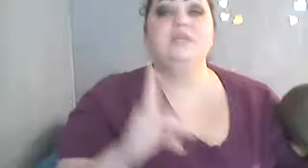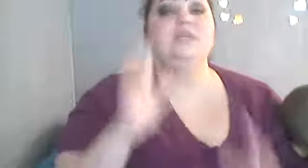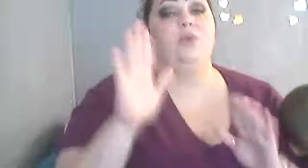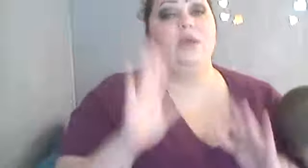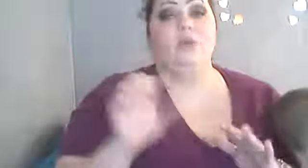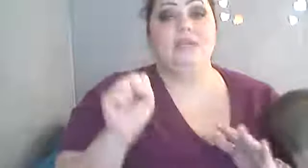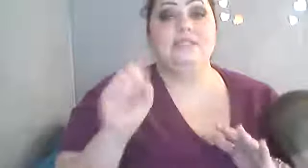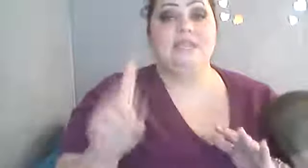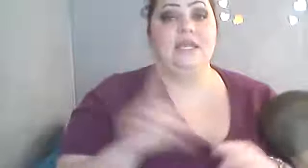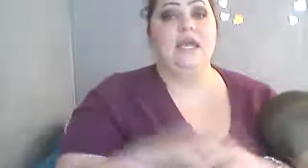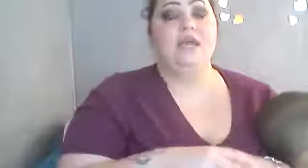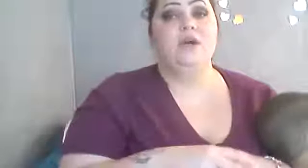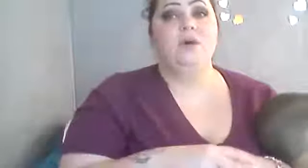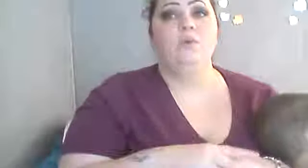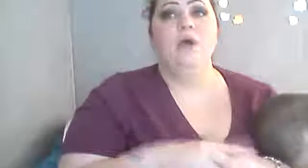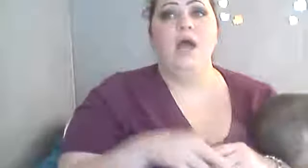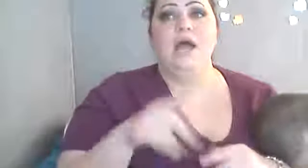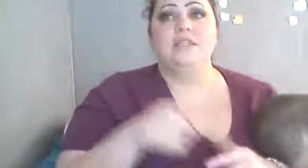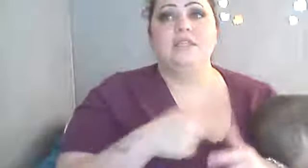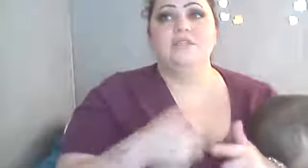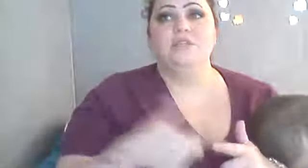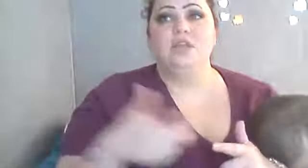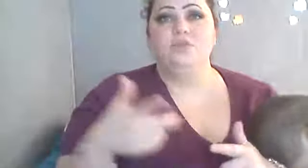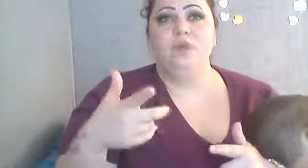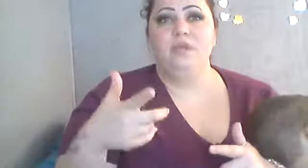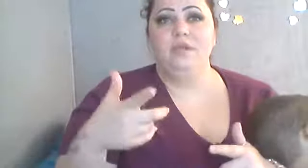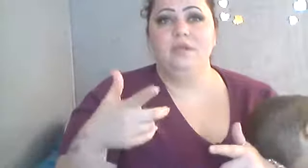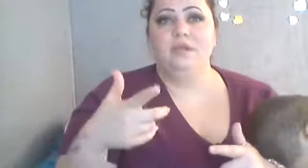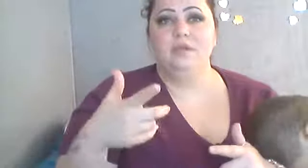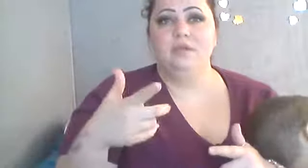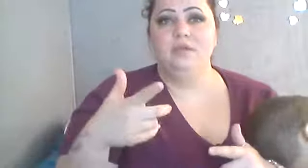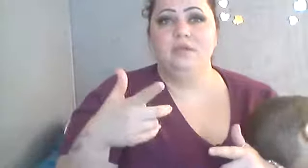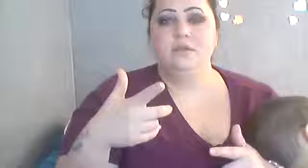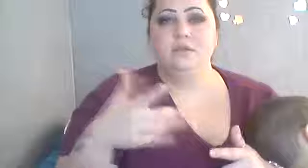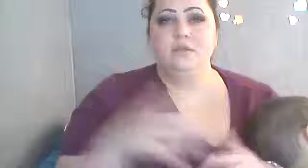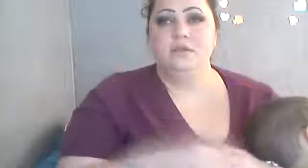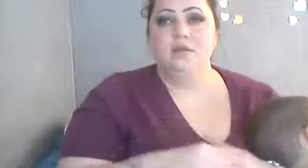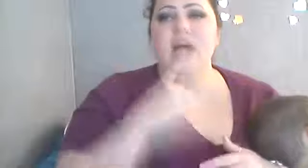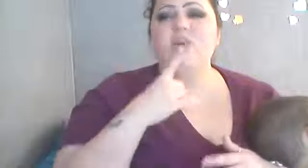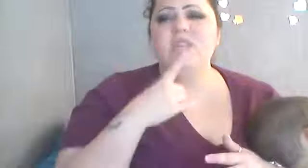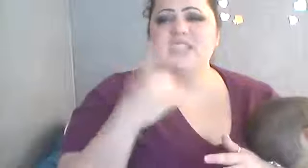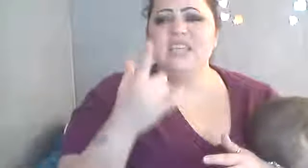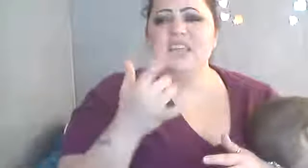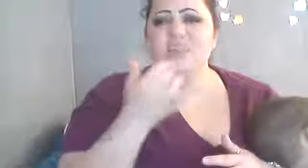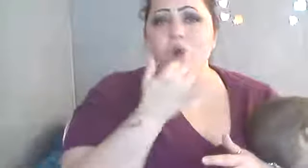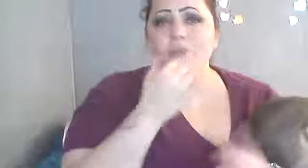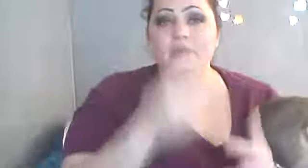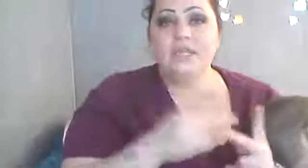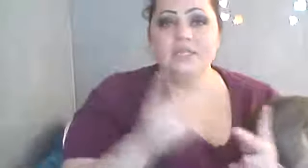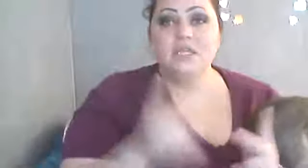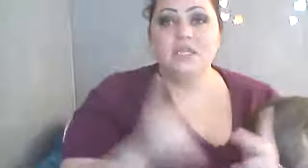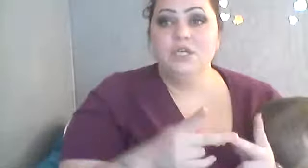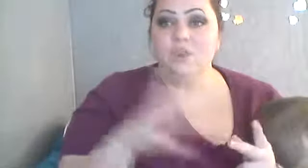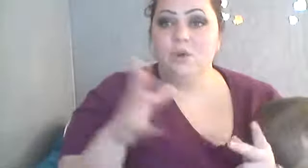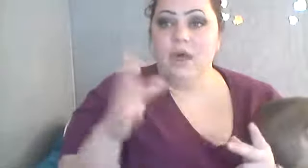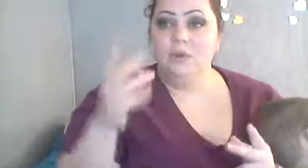really great one in San Diego. I think there's another one. I don't want to say the wrong place. So I will